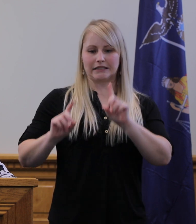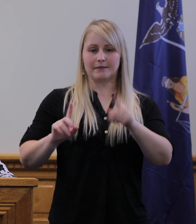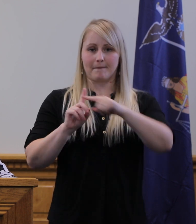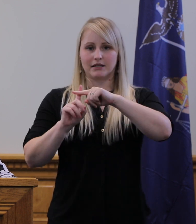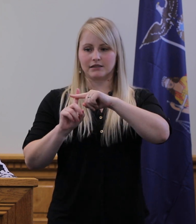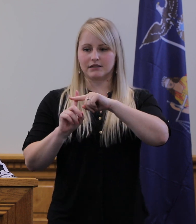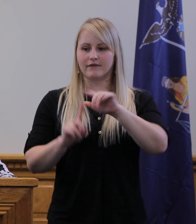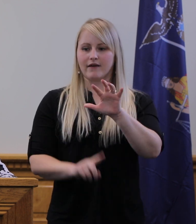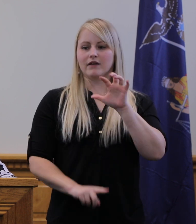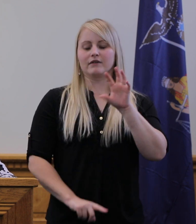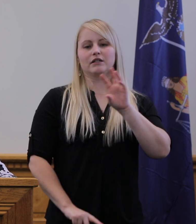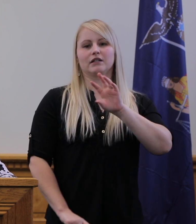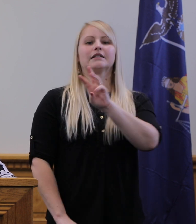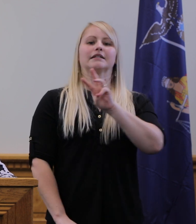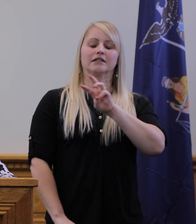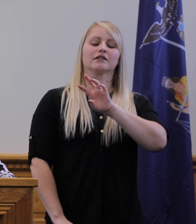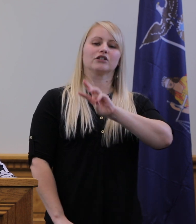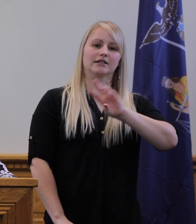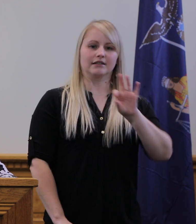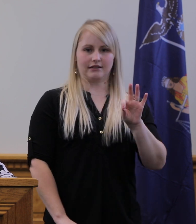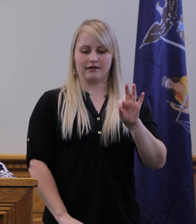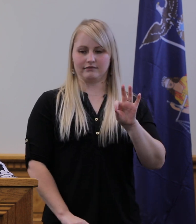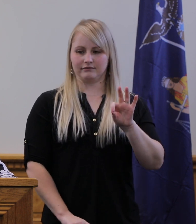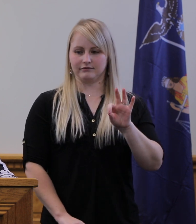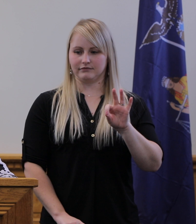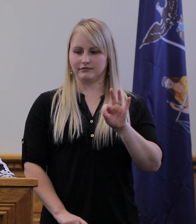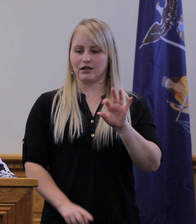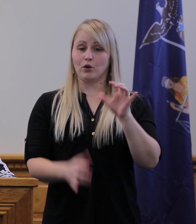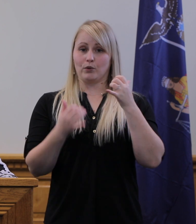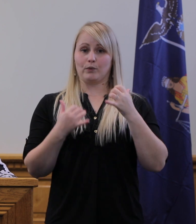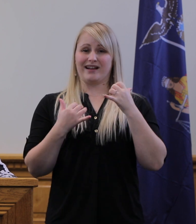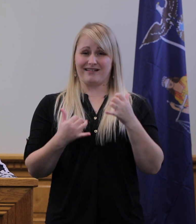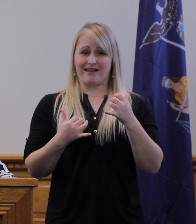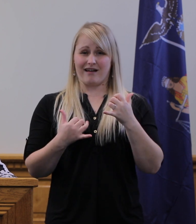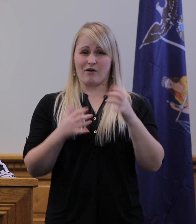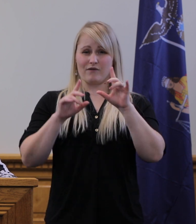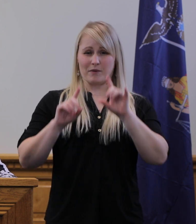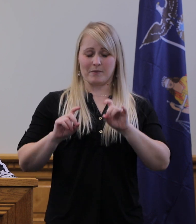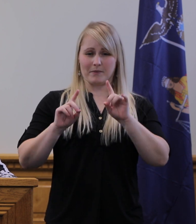back. We have 37 active cases. We've released